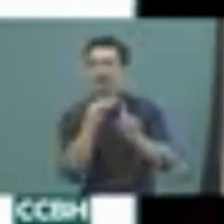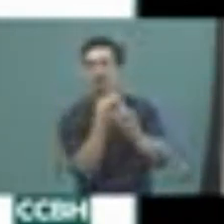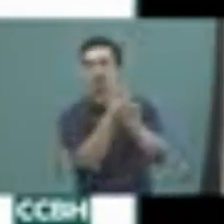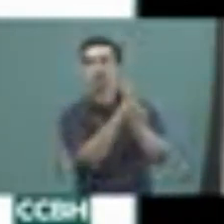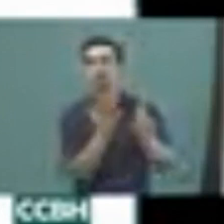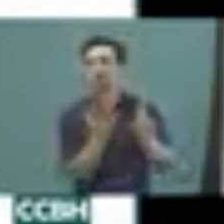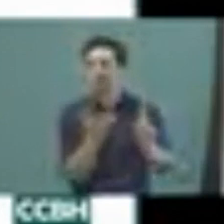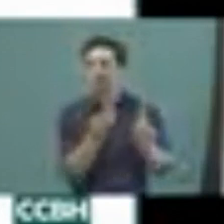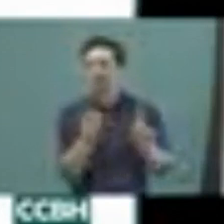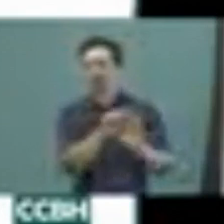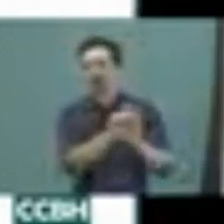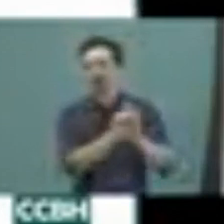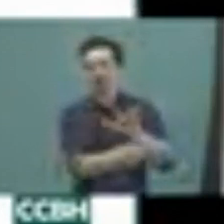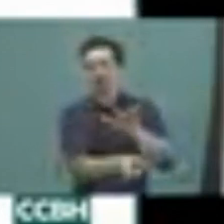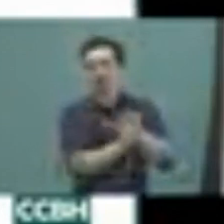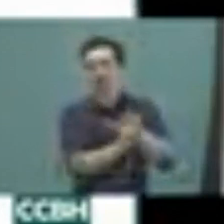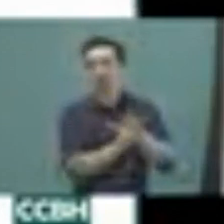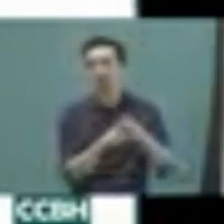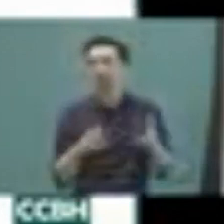symptoms.